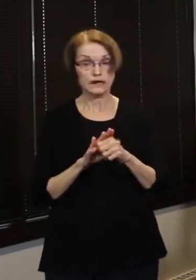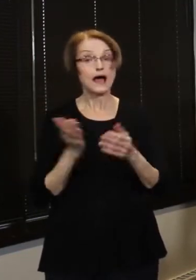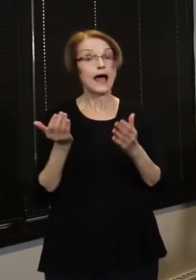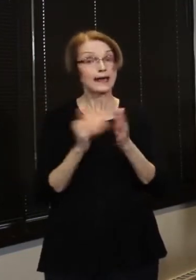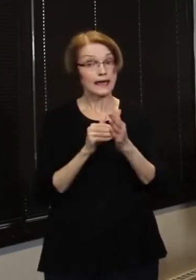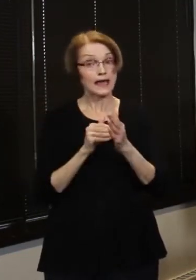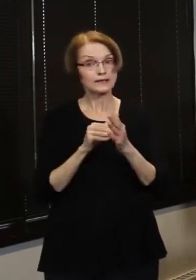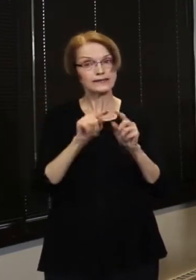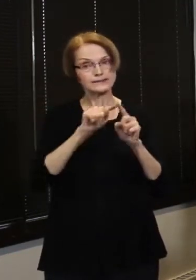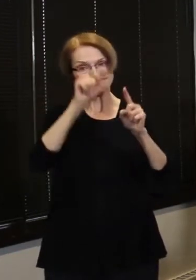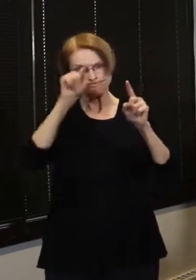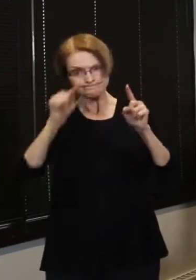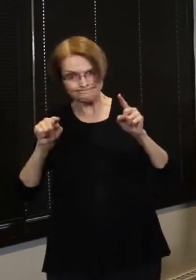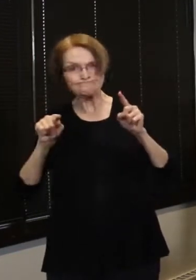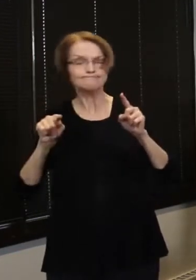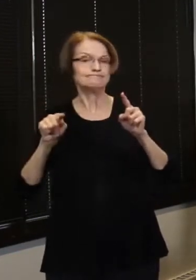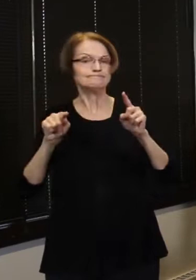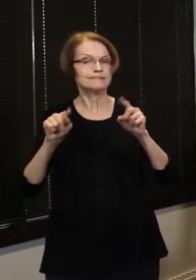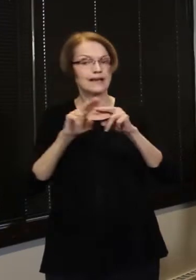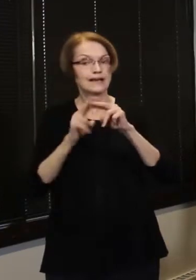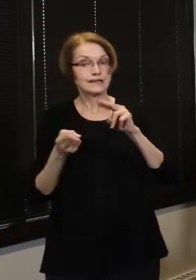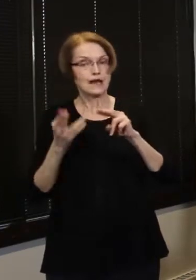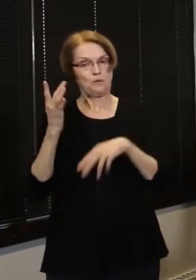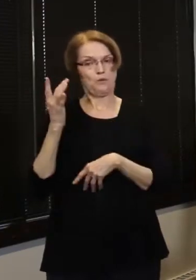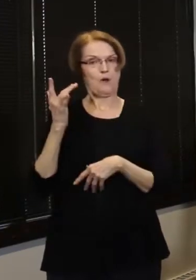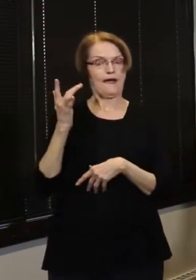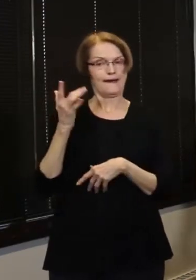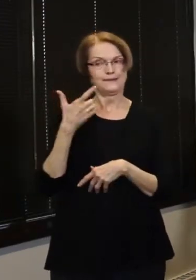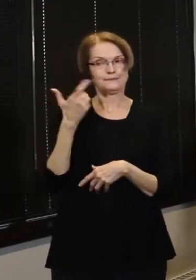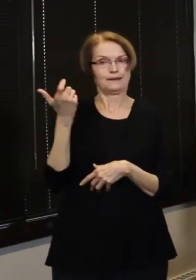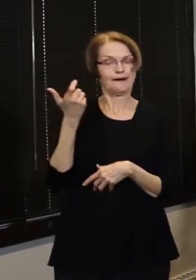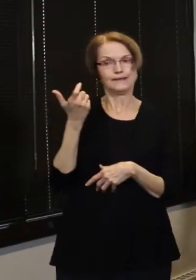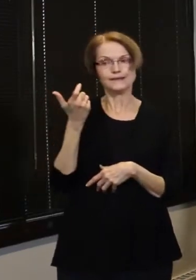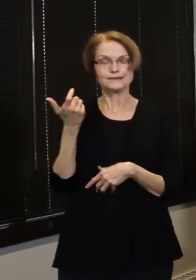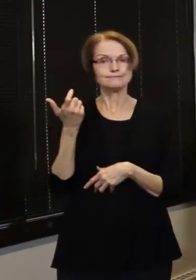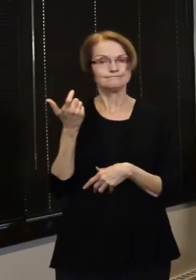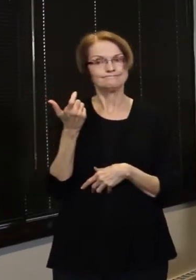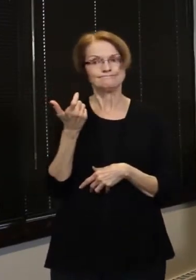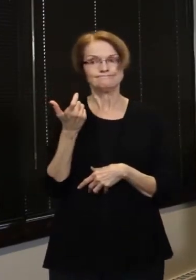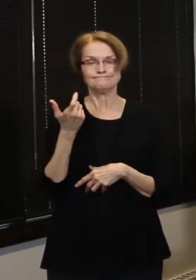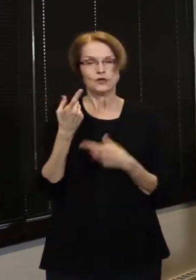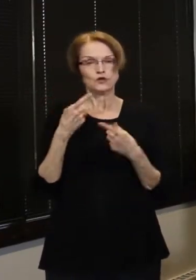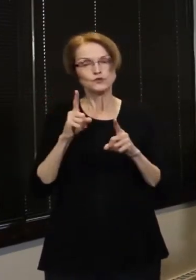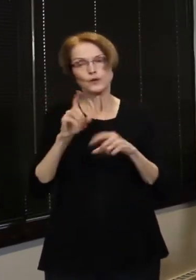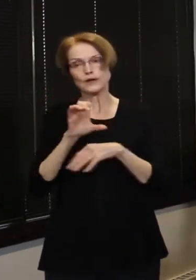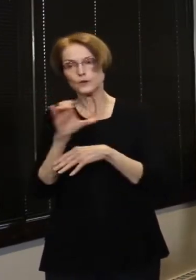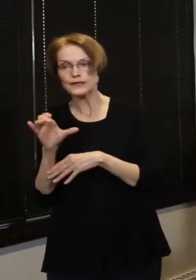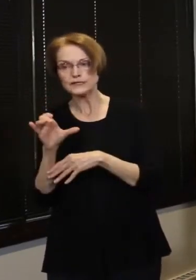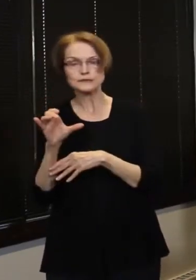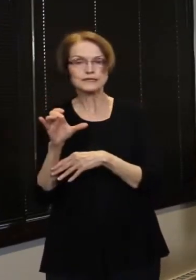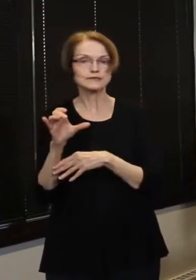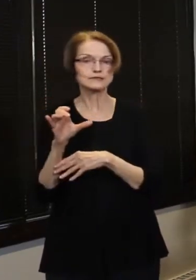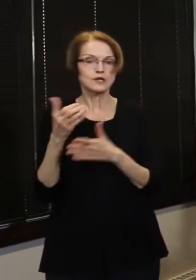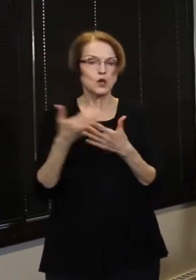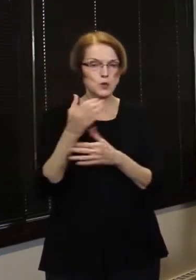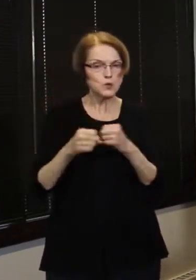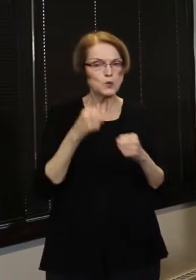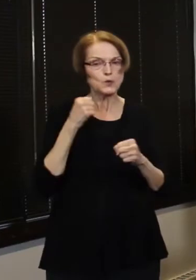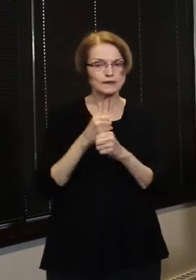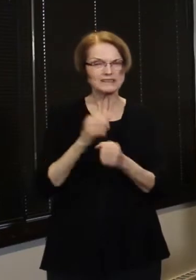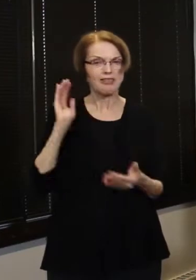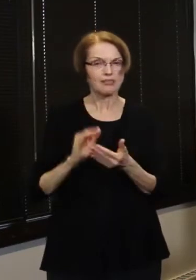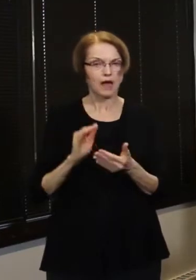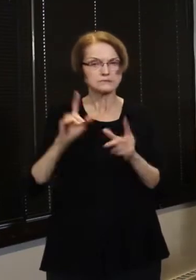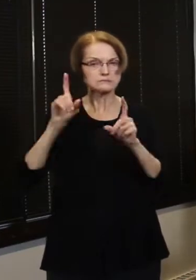Now, some of that is most likely artifactual because there wasn't much testing going on over Christmas or over